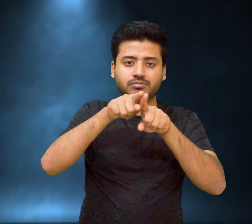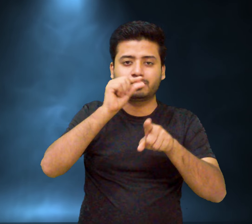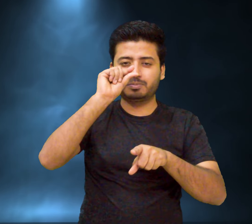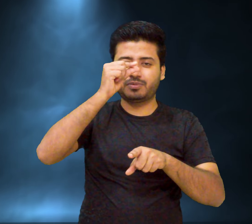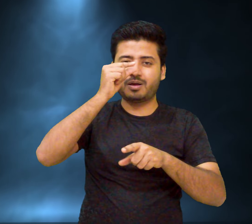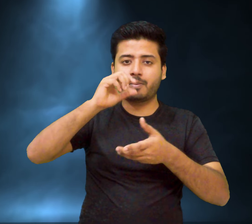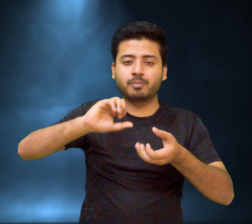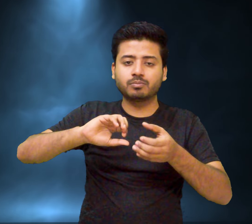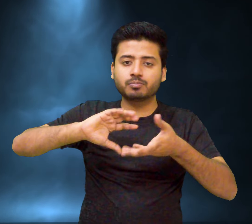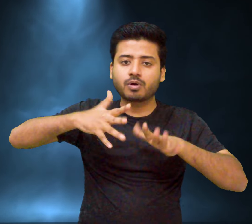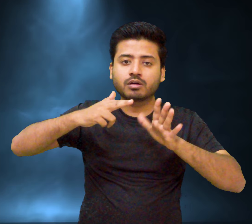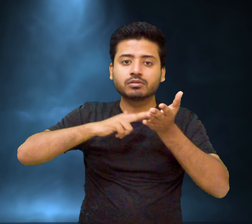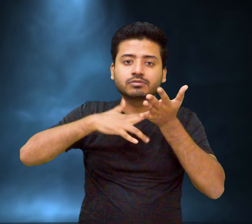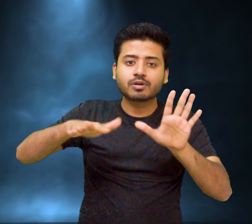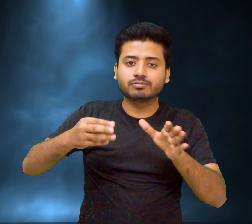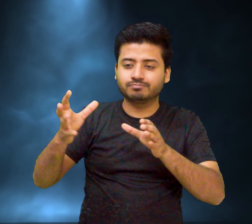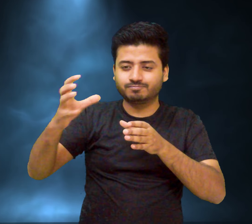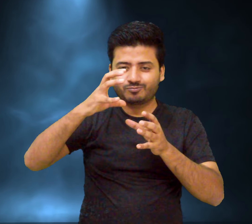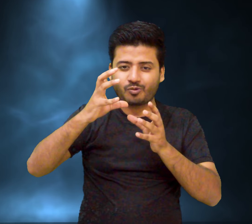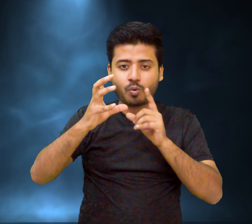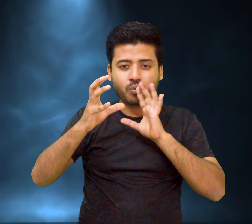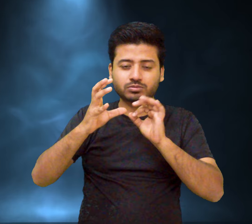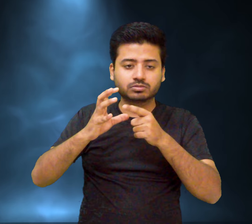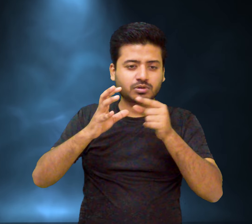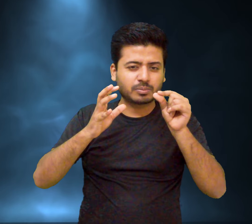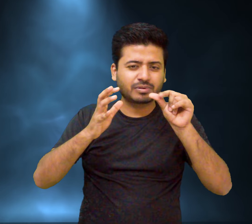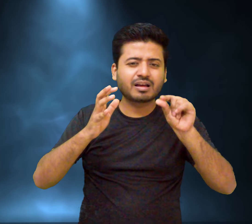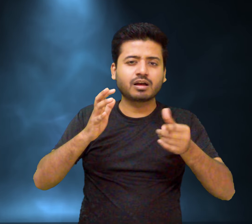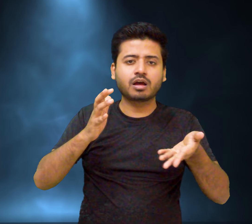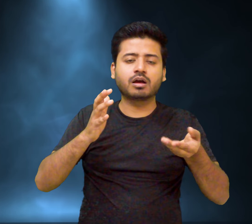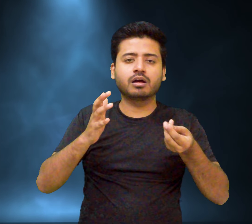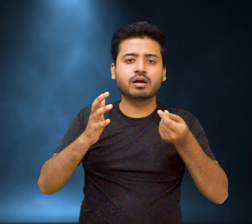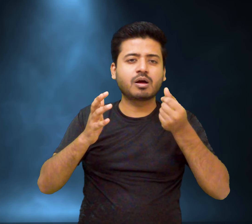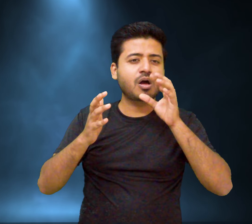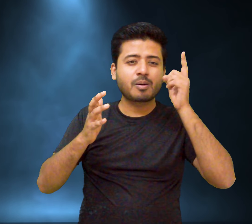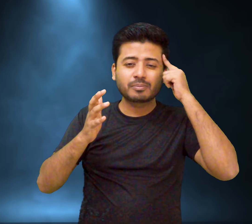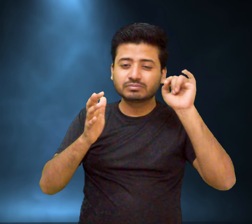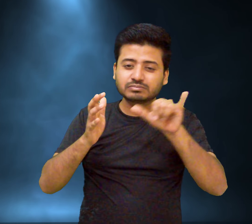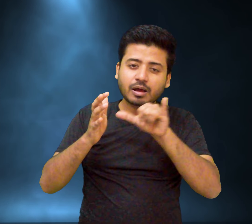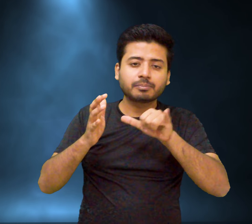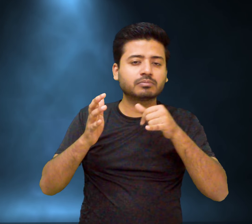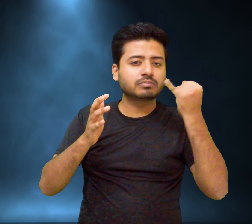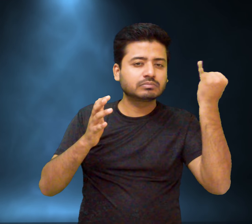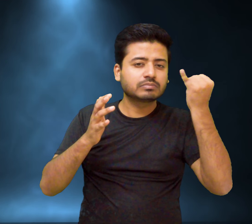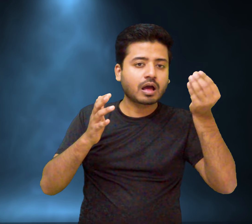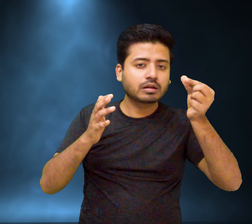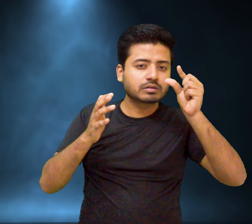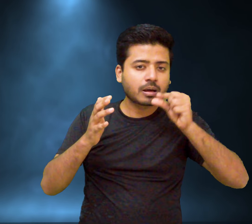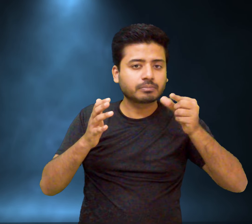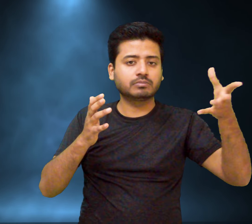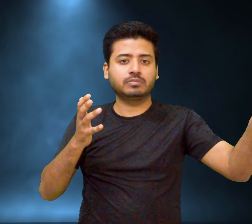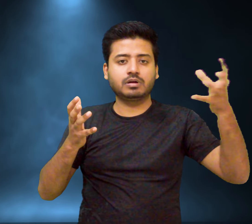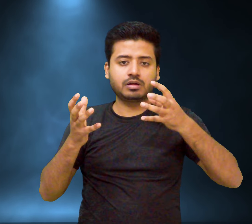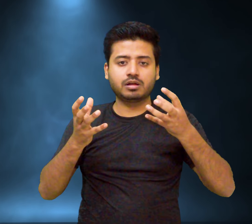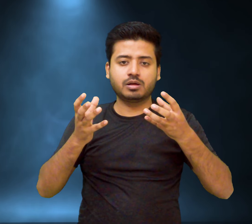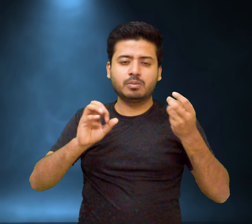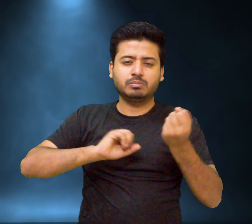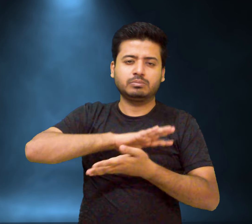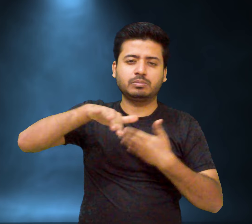If it feels gritty or has an inconsistent texture, it may be mixed with cheaper fillers like starch or cornmeal. The flavor will also be